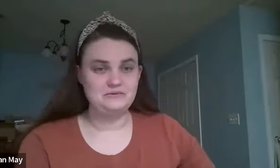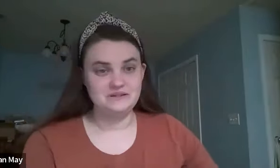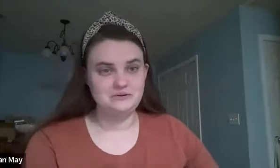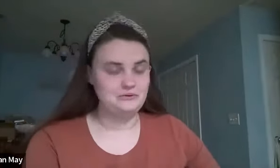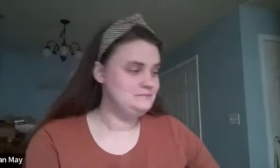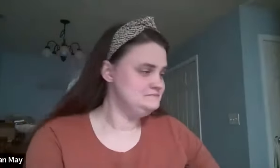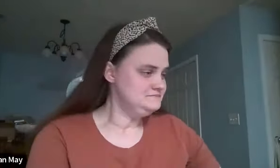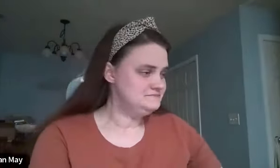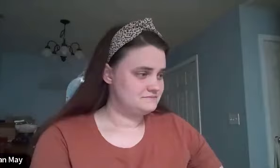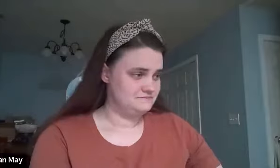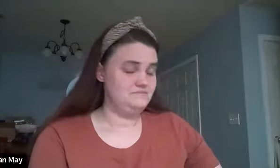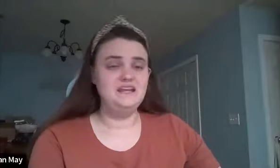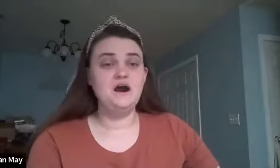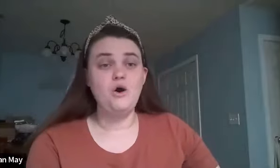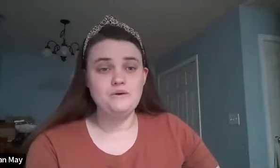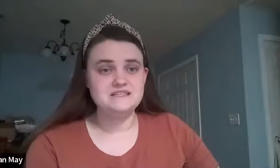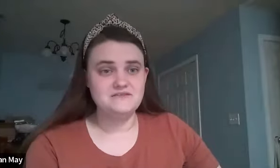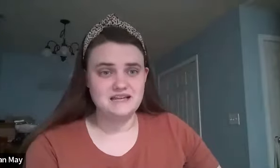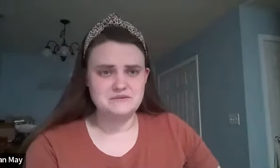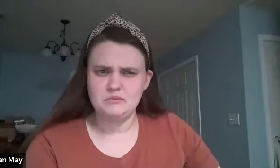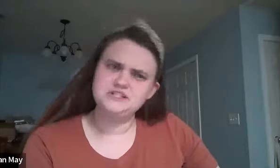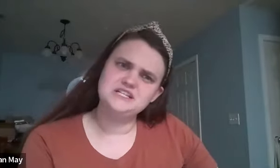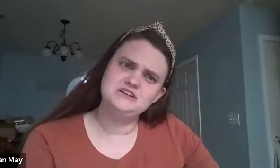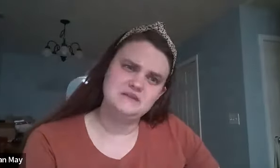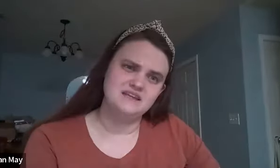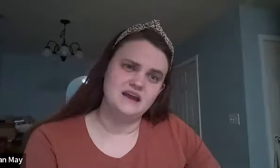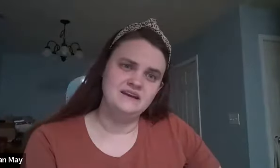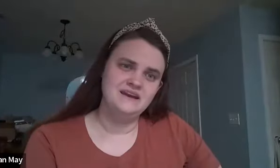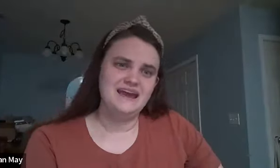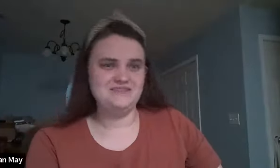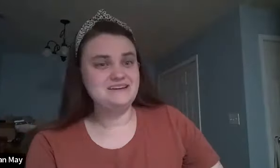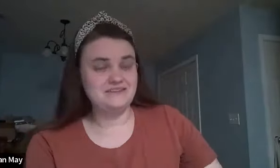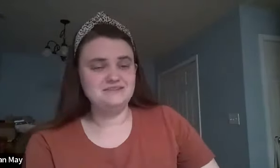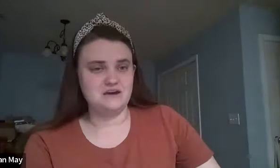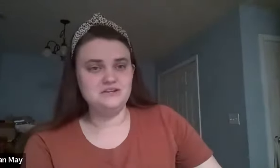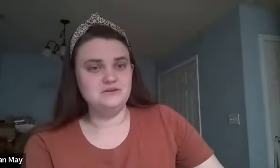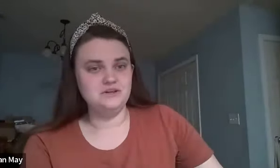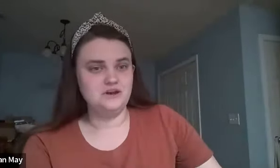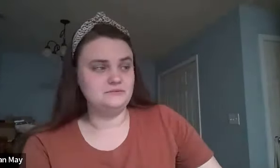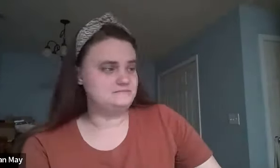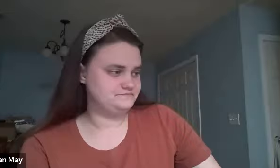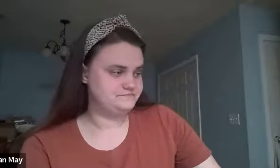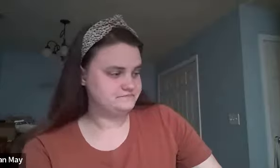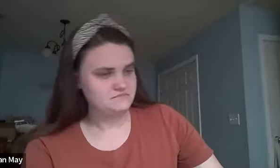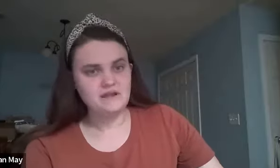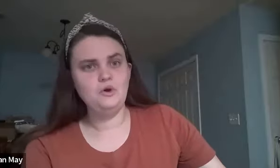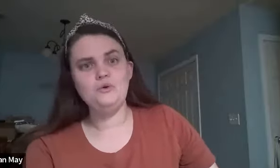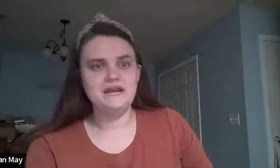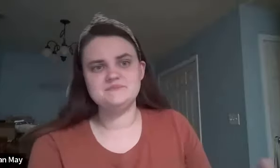really cool. And I always love asking people, where'd you get your name sign? And they'll tell you, oh, my name sign